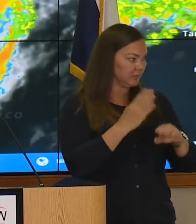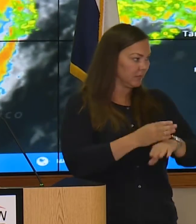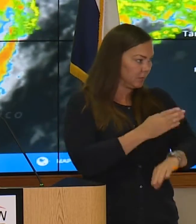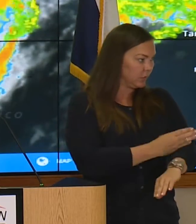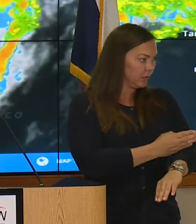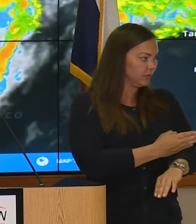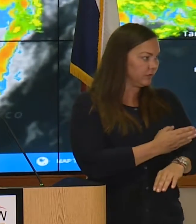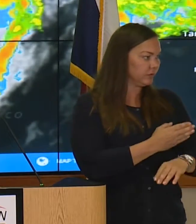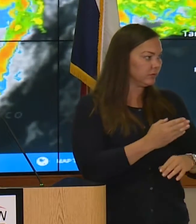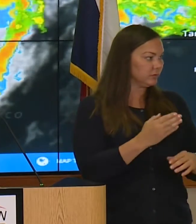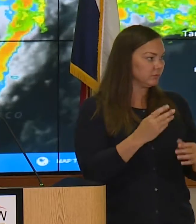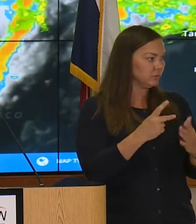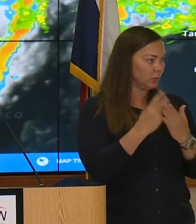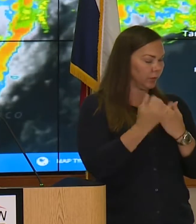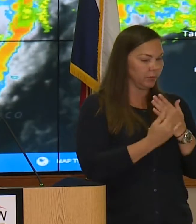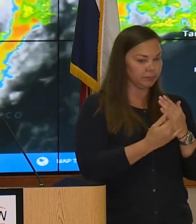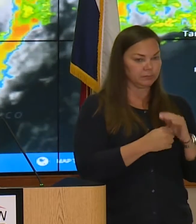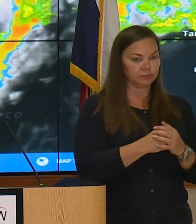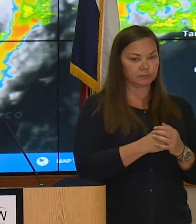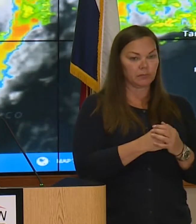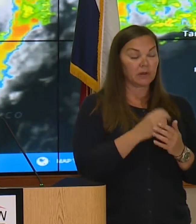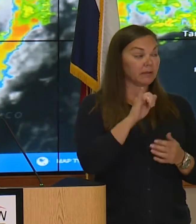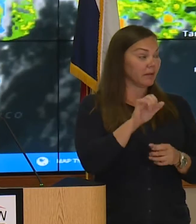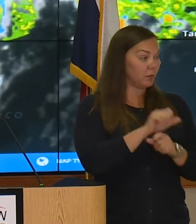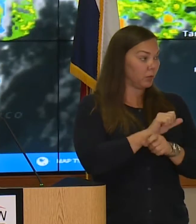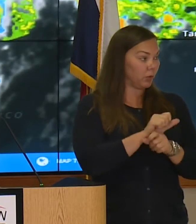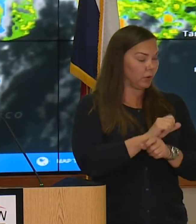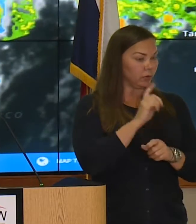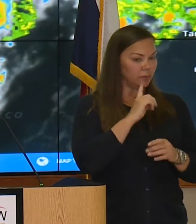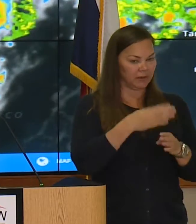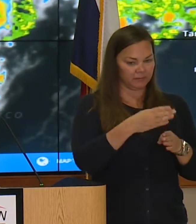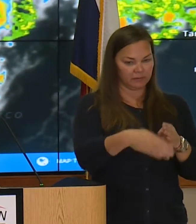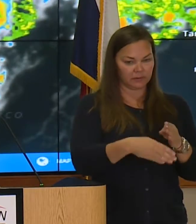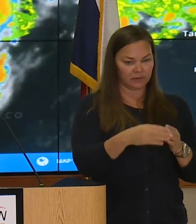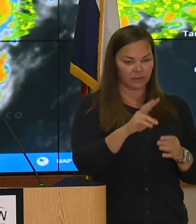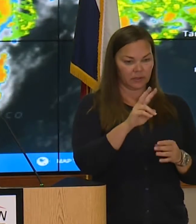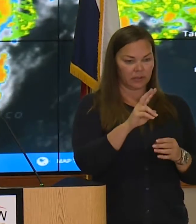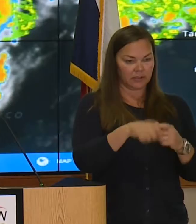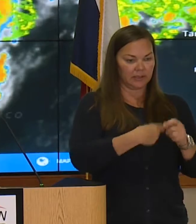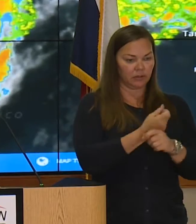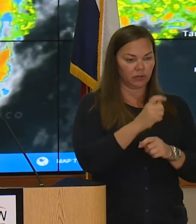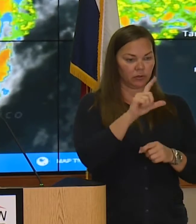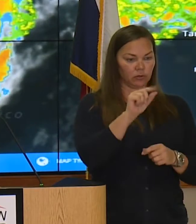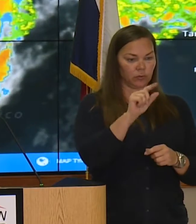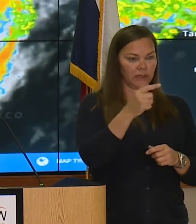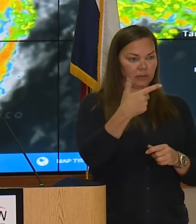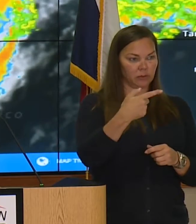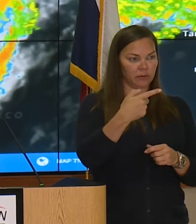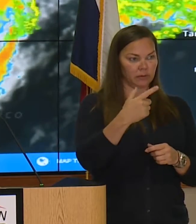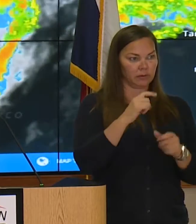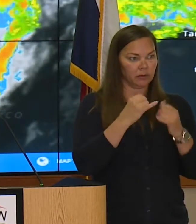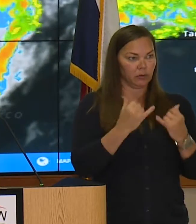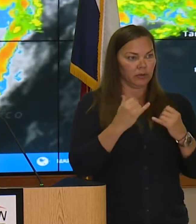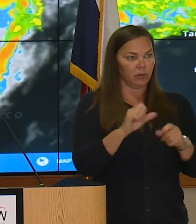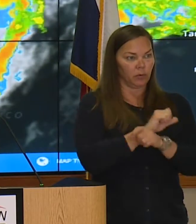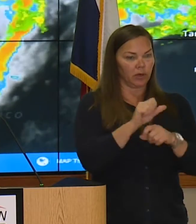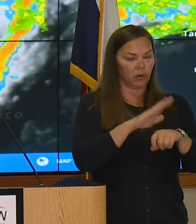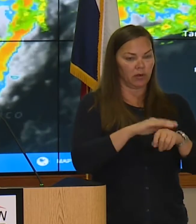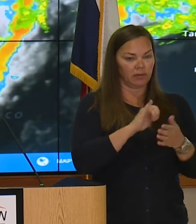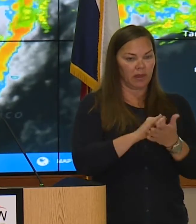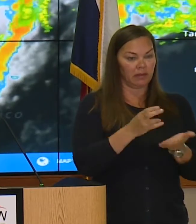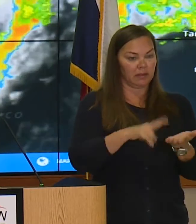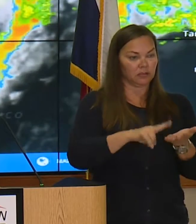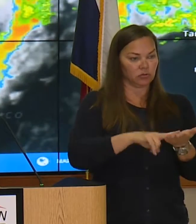improvement initiative. That work will be completed in the year 2021. We're currently working on that. In fact, the